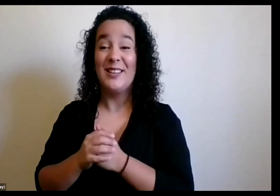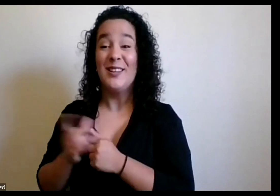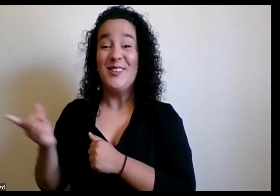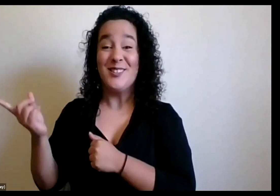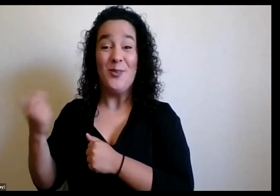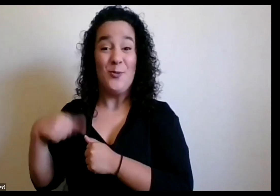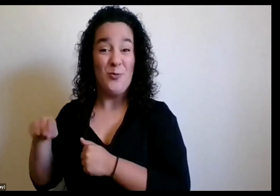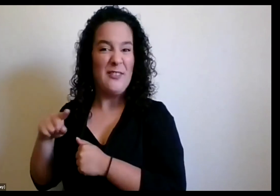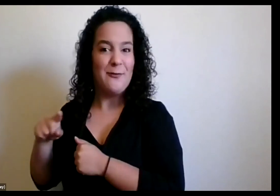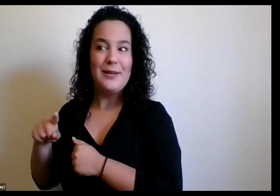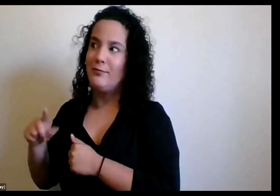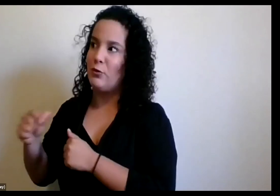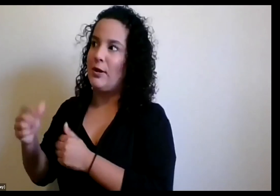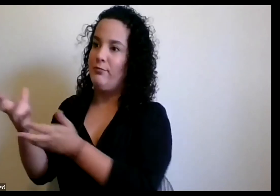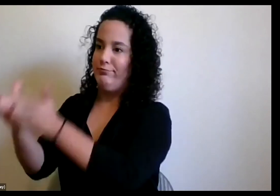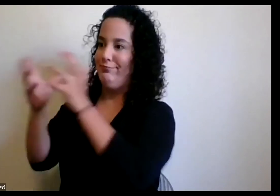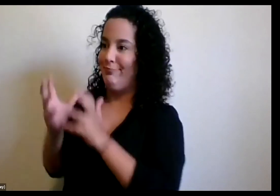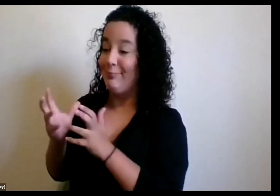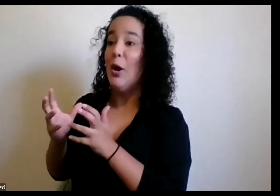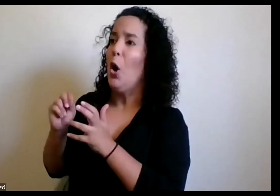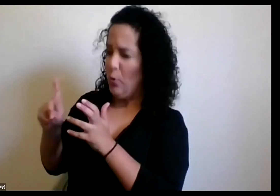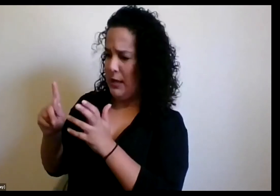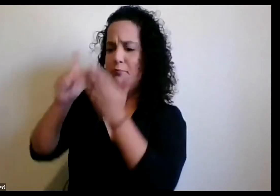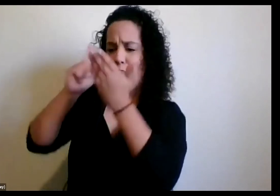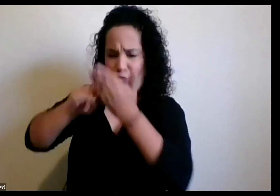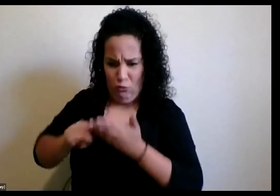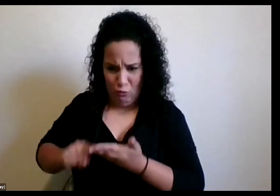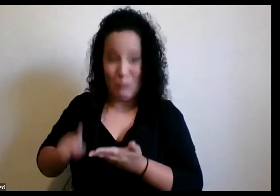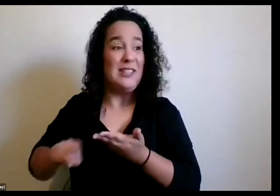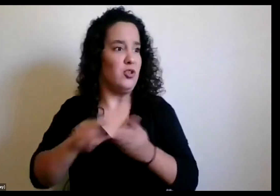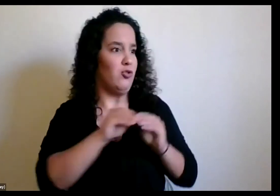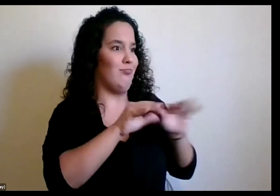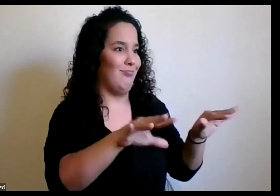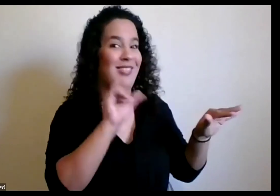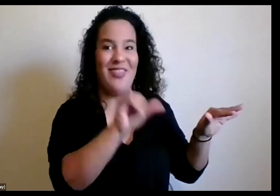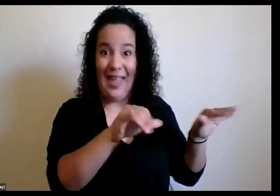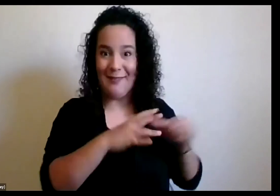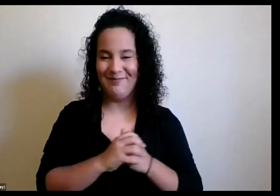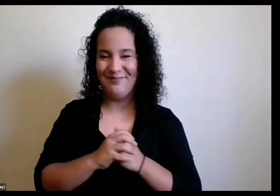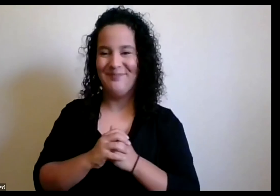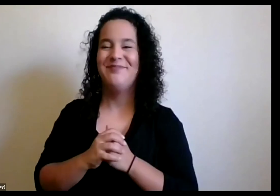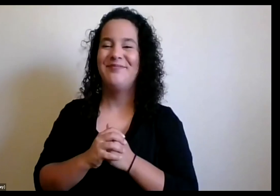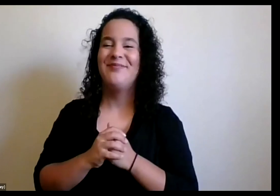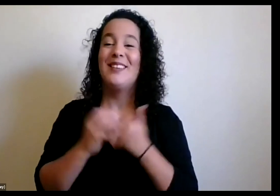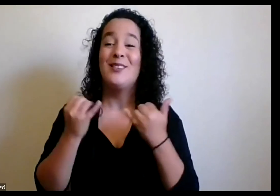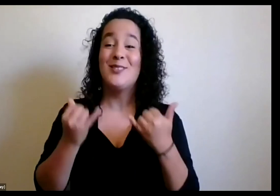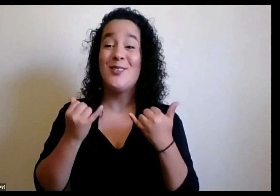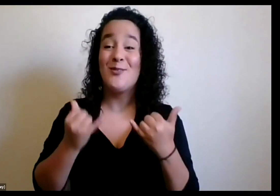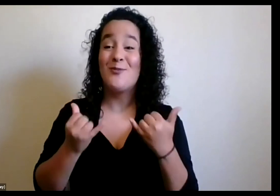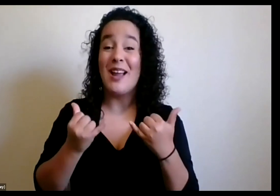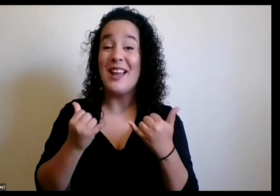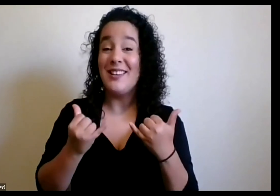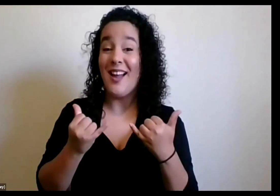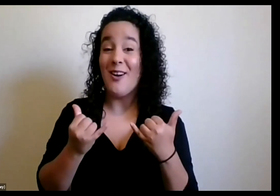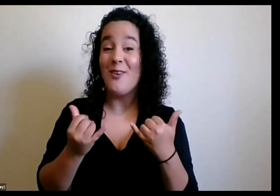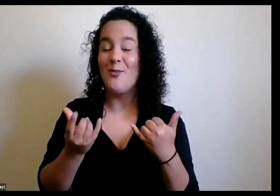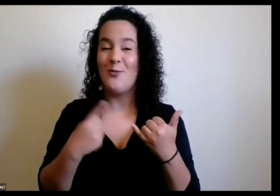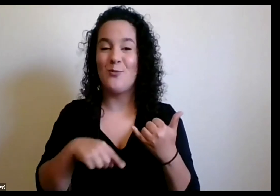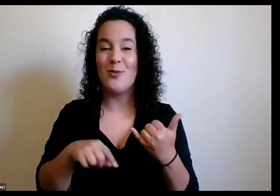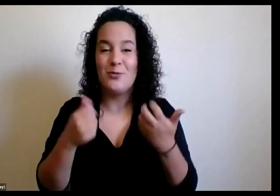with it alongside all of you. So we're actually going to be working on crafting a learning